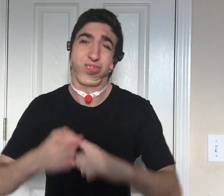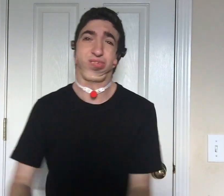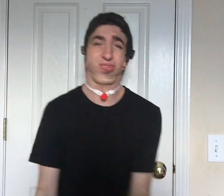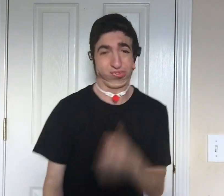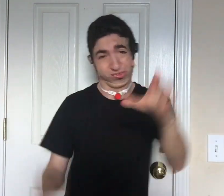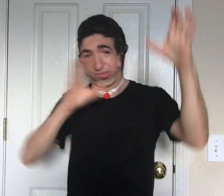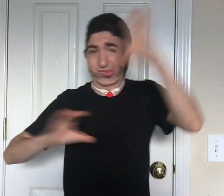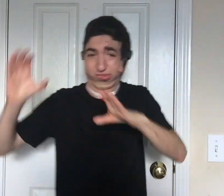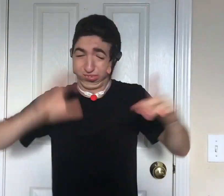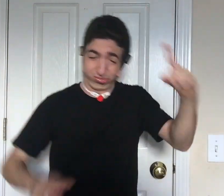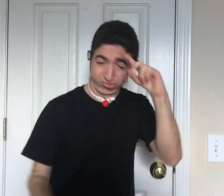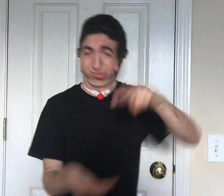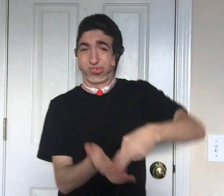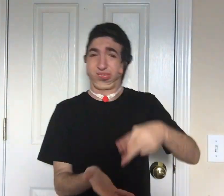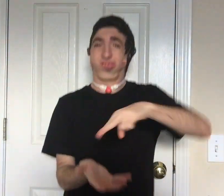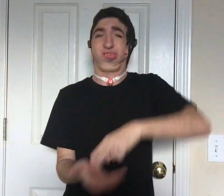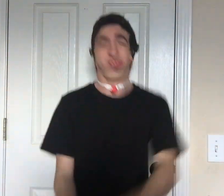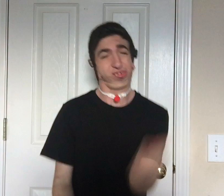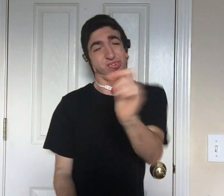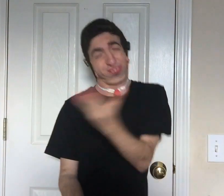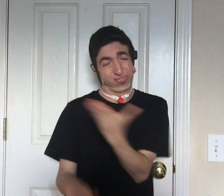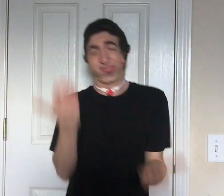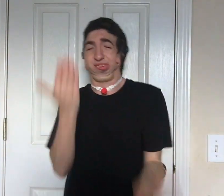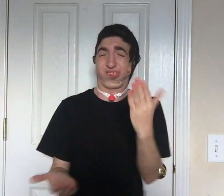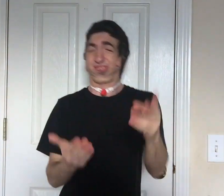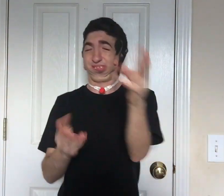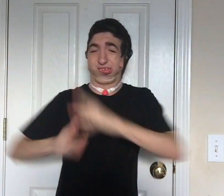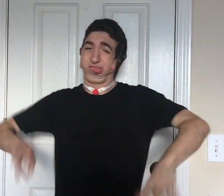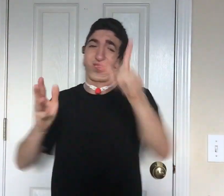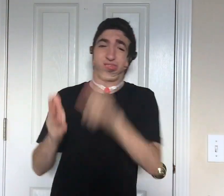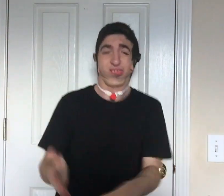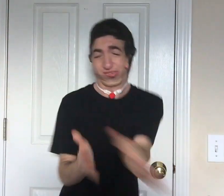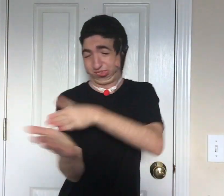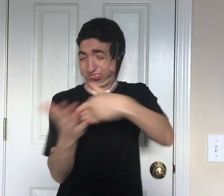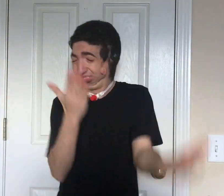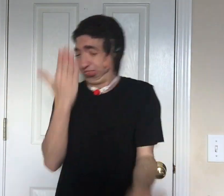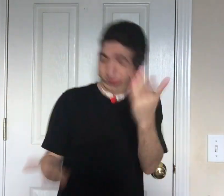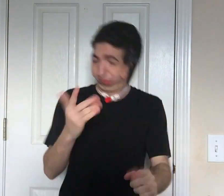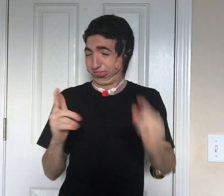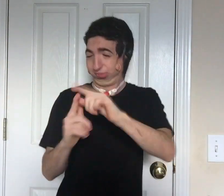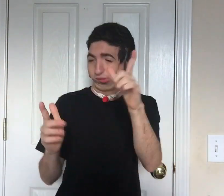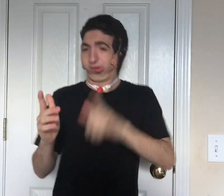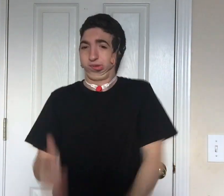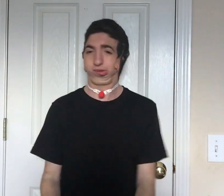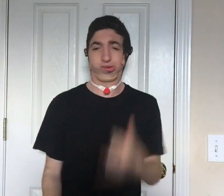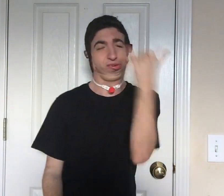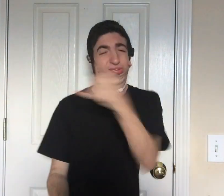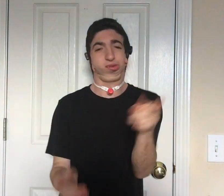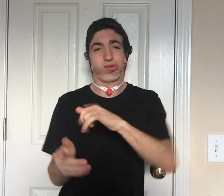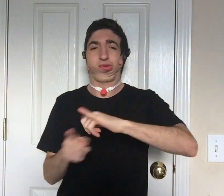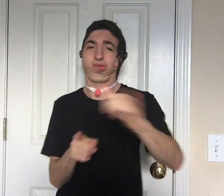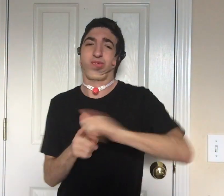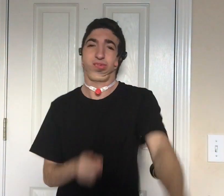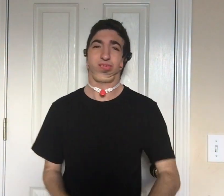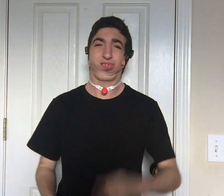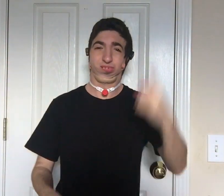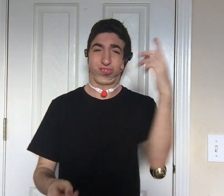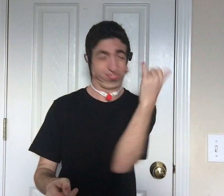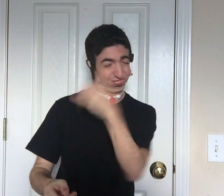you searching for purpose? Then write something, yeah, it might be worthless. Then paint something, then it might be wordless. Pointless curses, nonsense verses. You'll